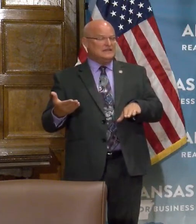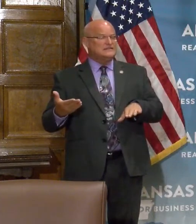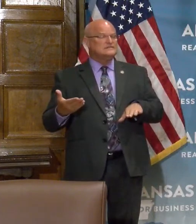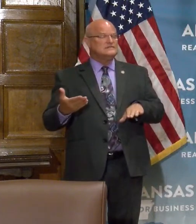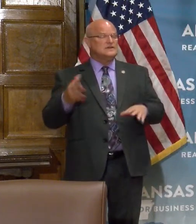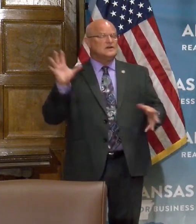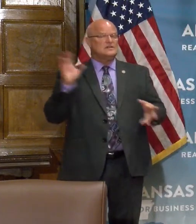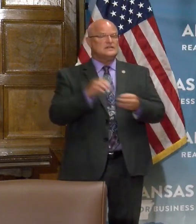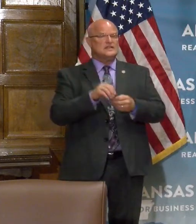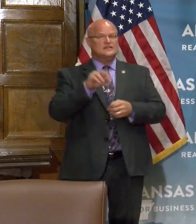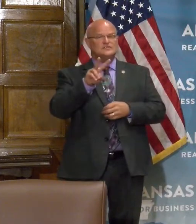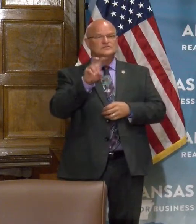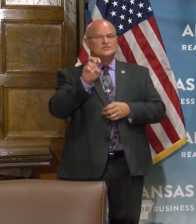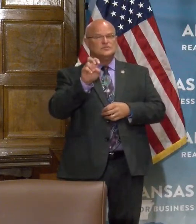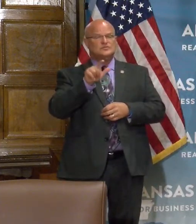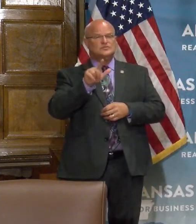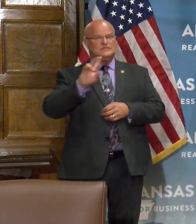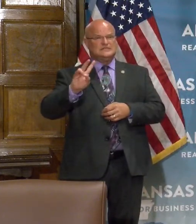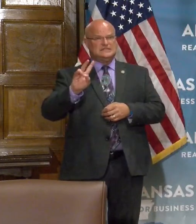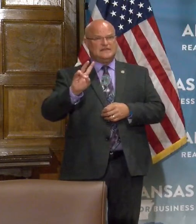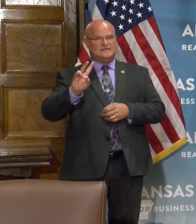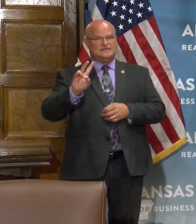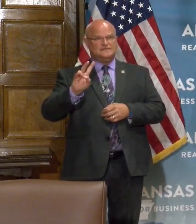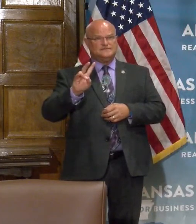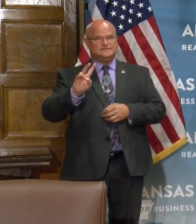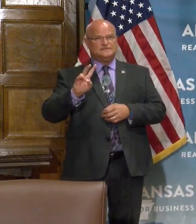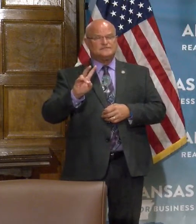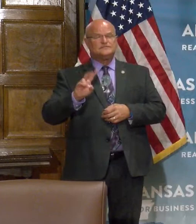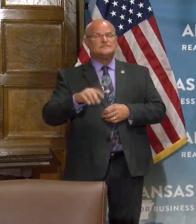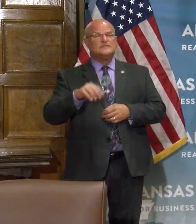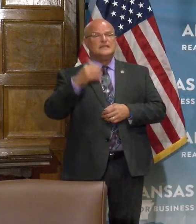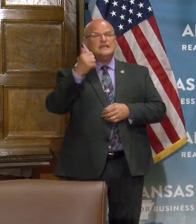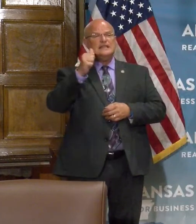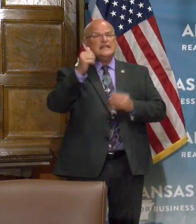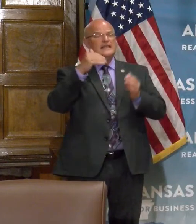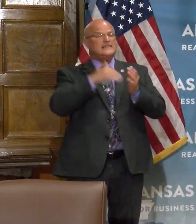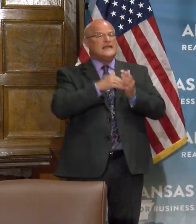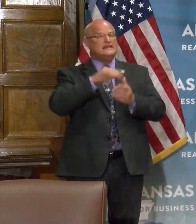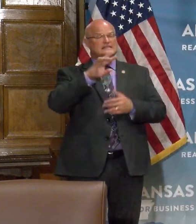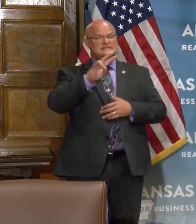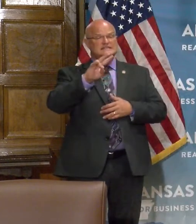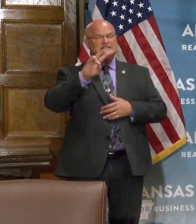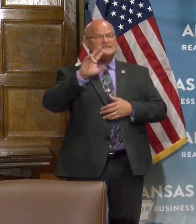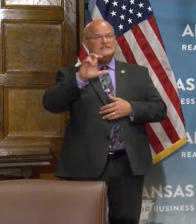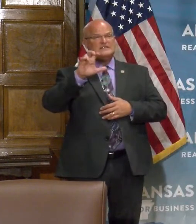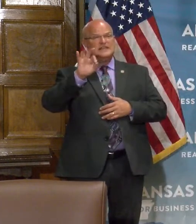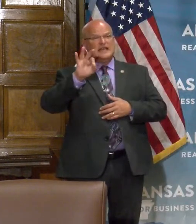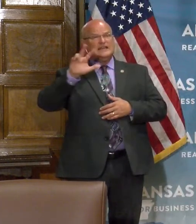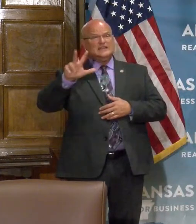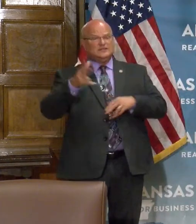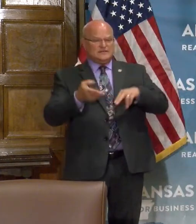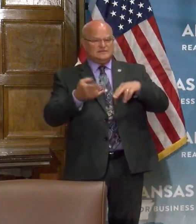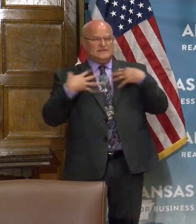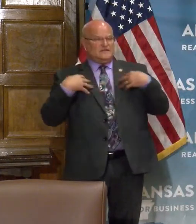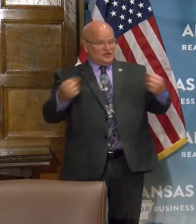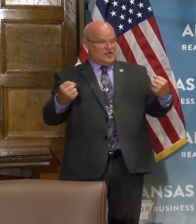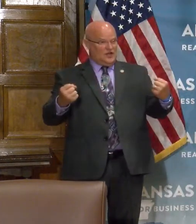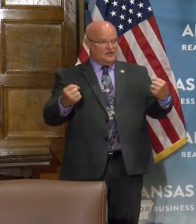yesterday for a total of 227. We have 10,793 that have recovered. That's an increase